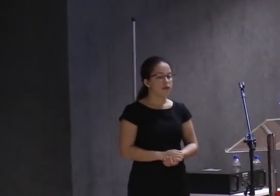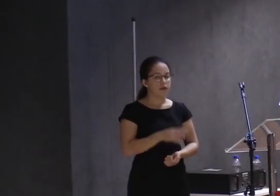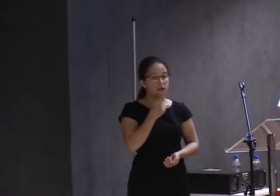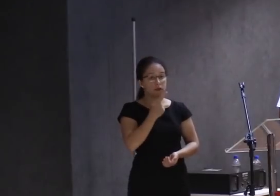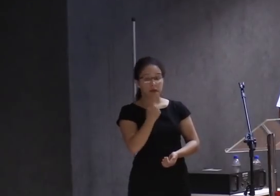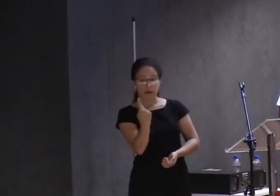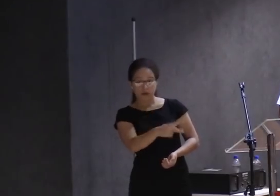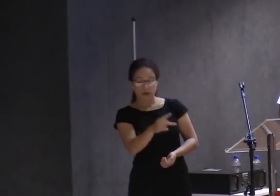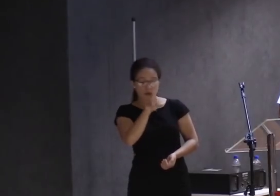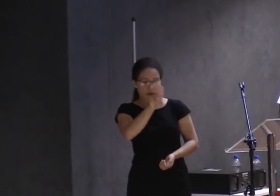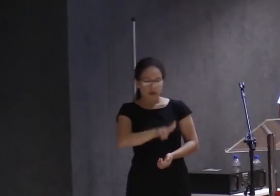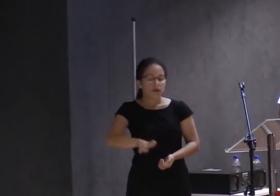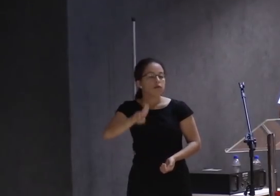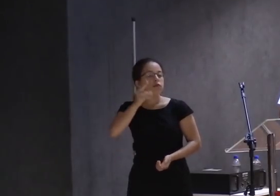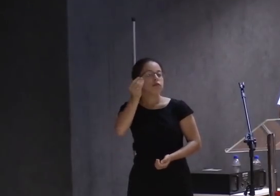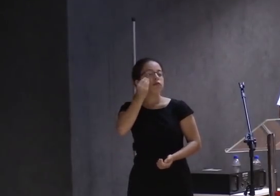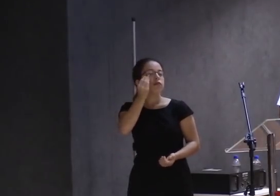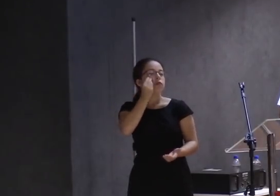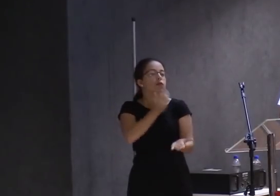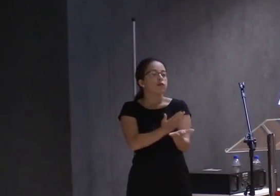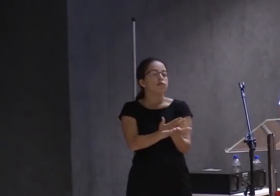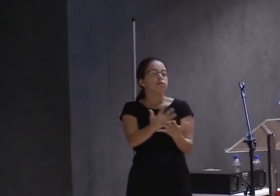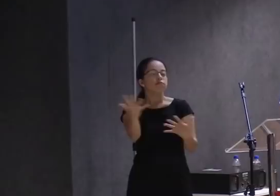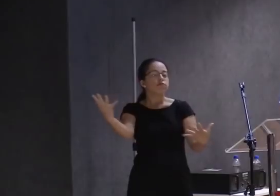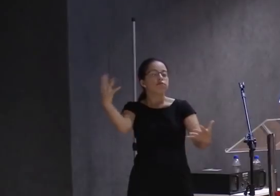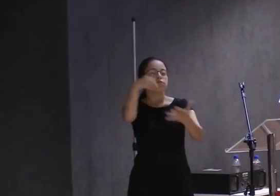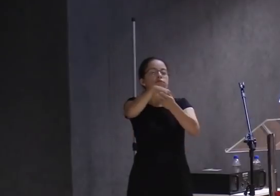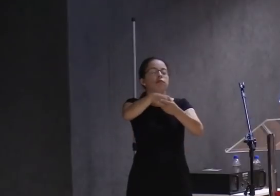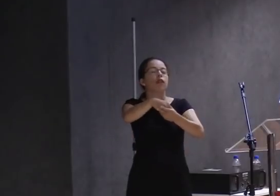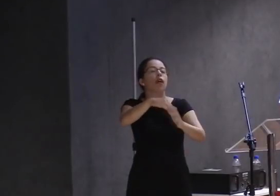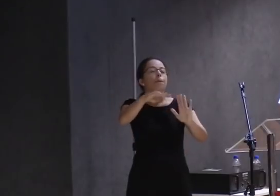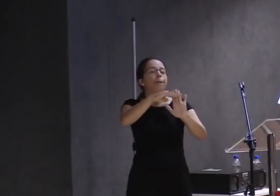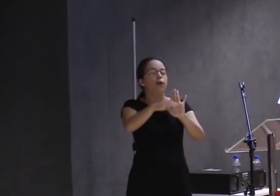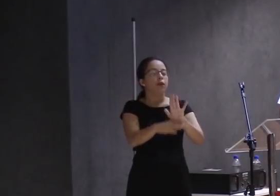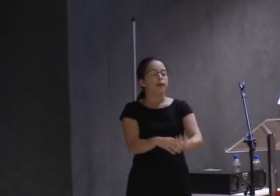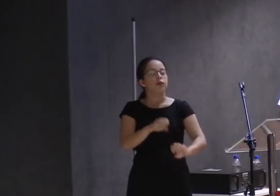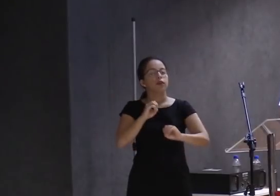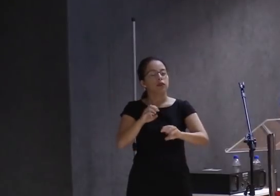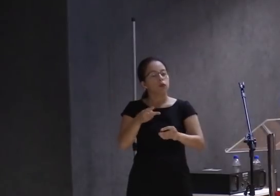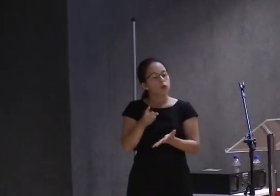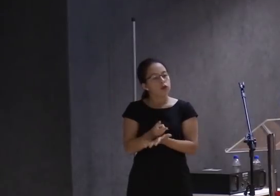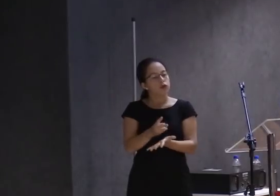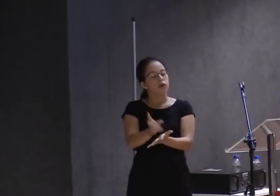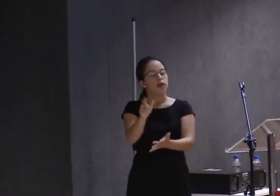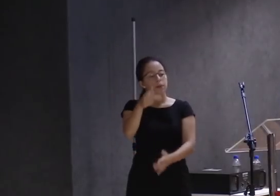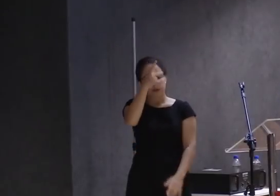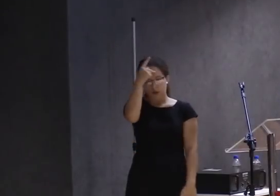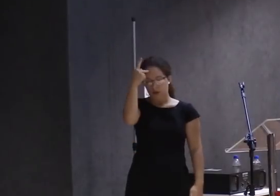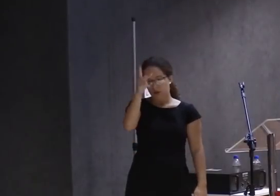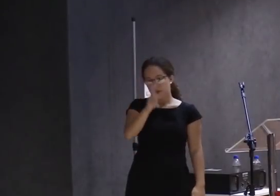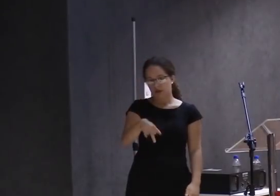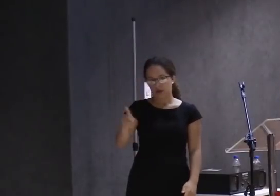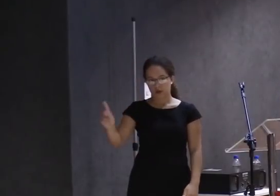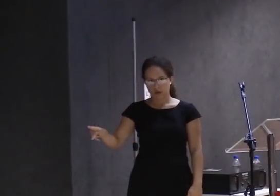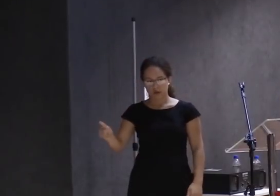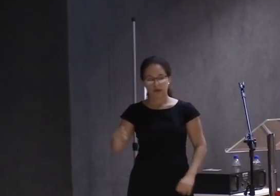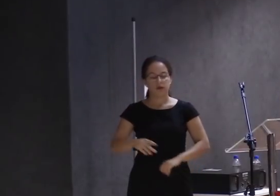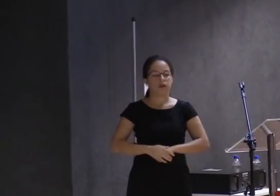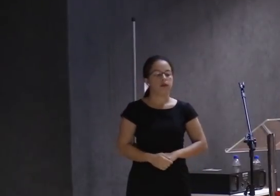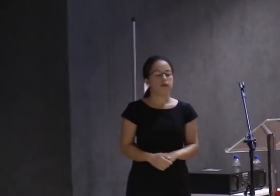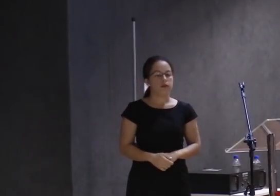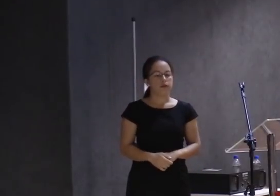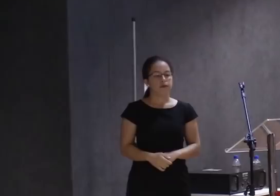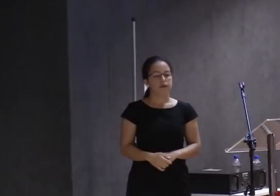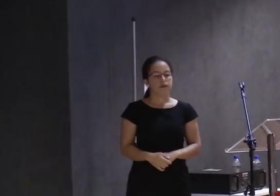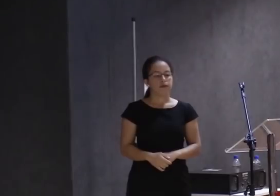universidade deles, eles estão tentando implementar programas de educação continuadas para os professores. And we have